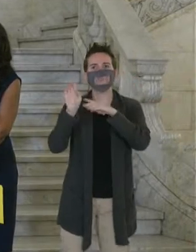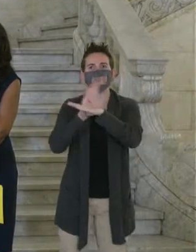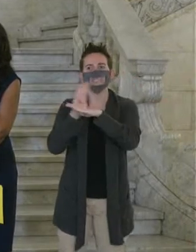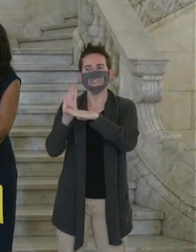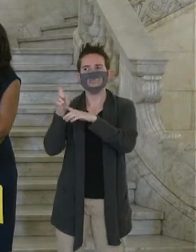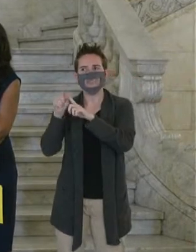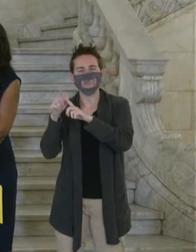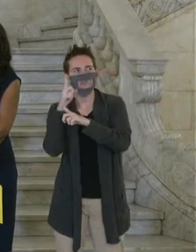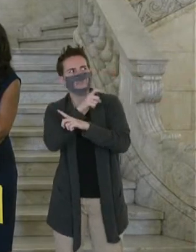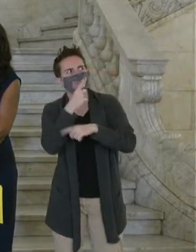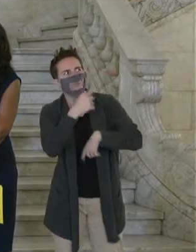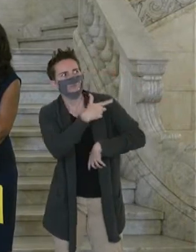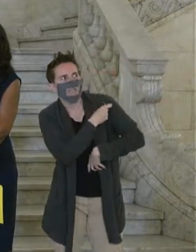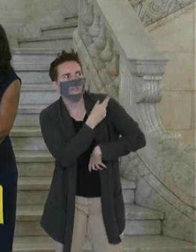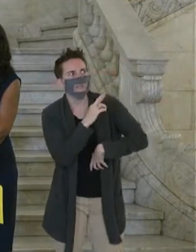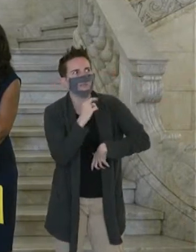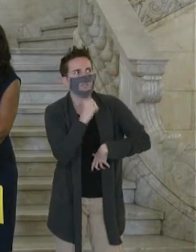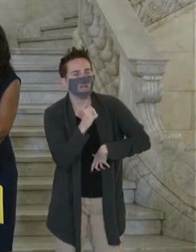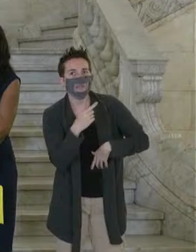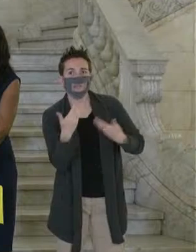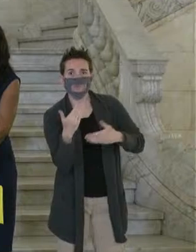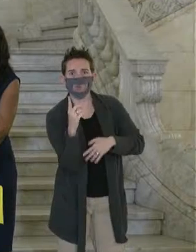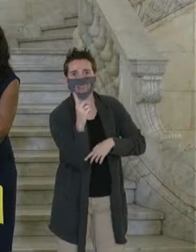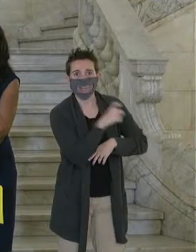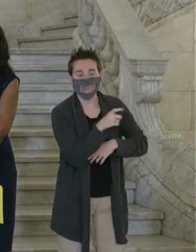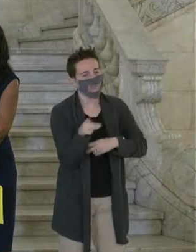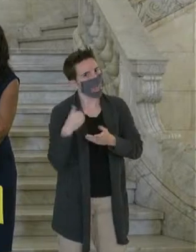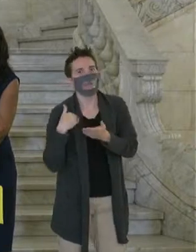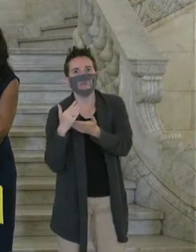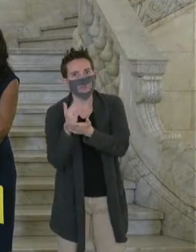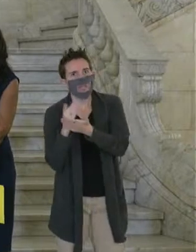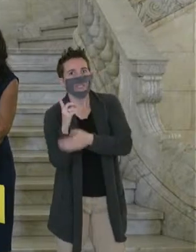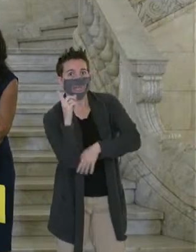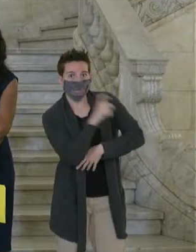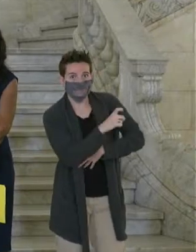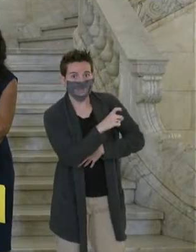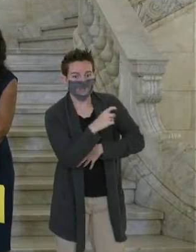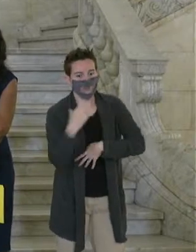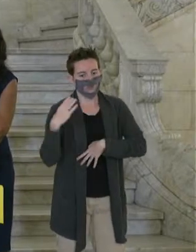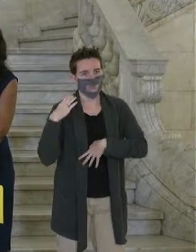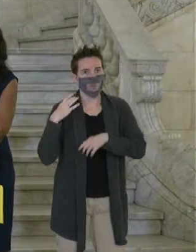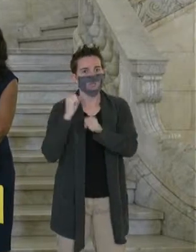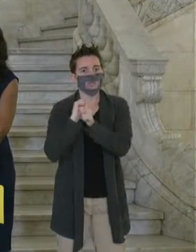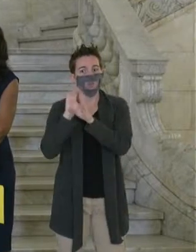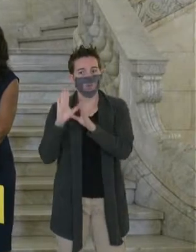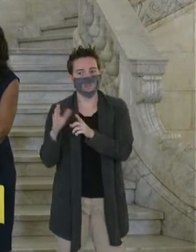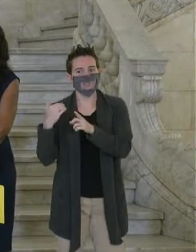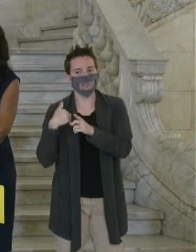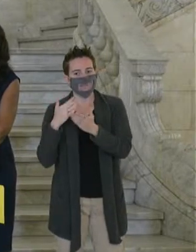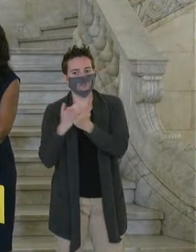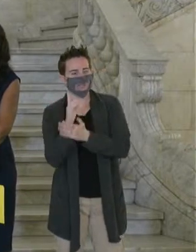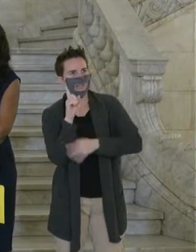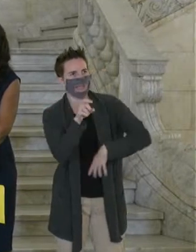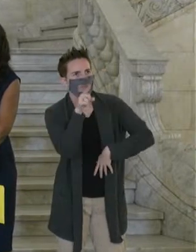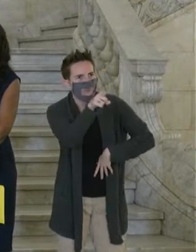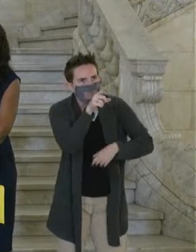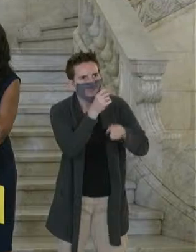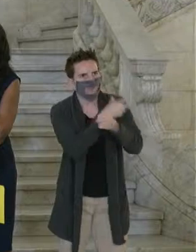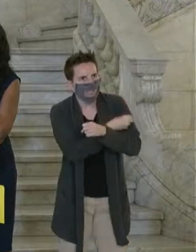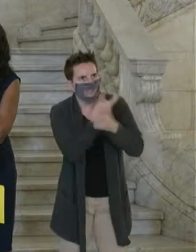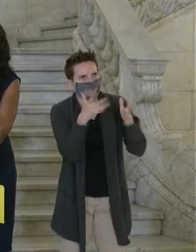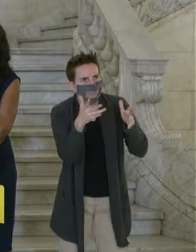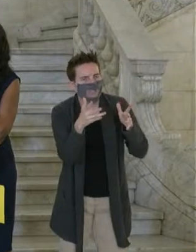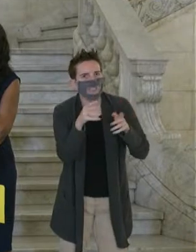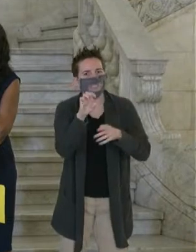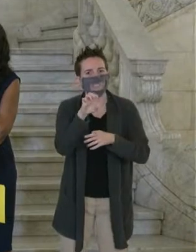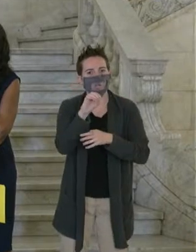know if you're vaccinated or not and ask you. They have the right to do that. Employers have the right to ask you if you've been vaccinated, and the EEOC